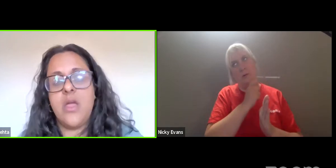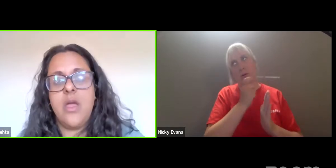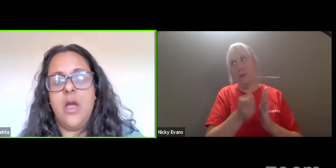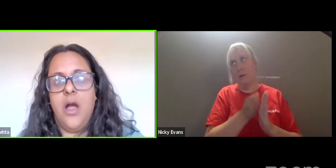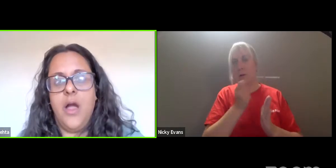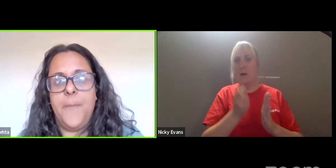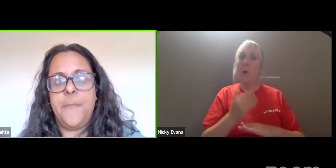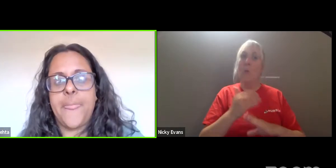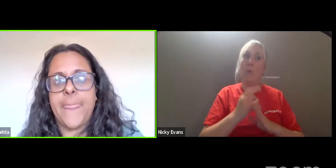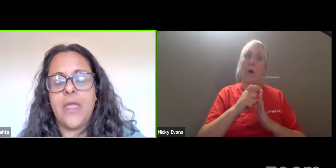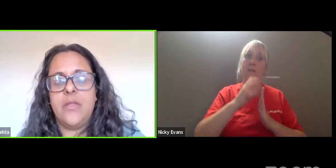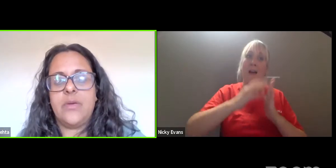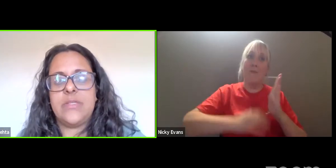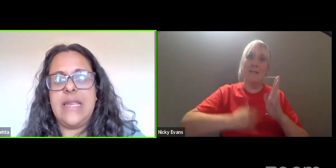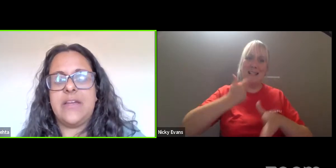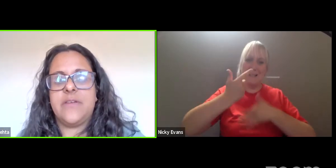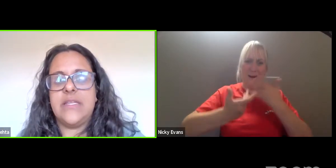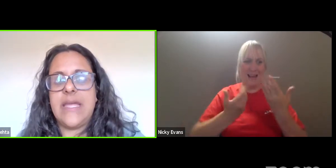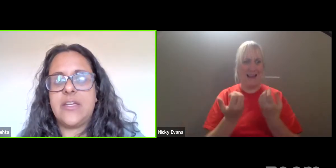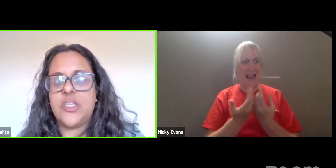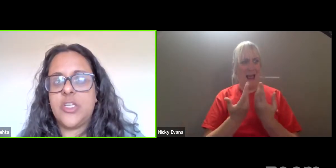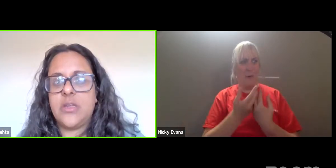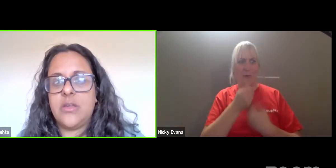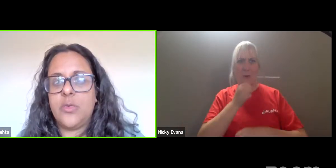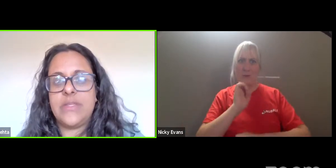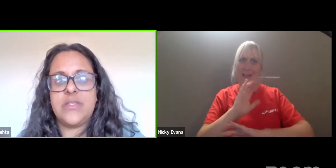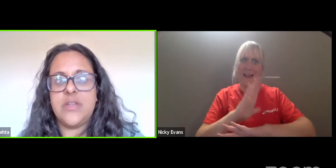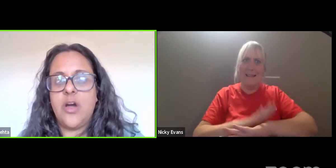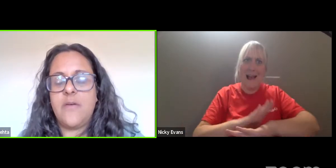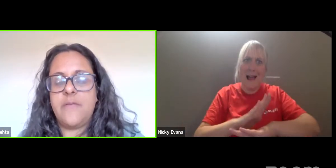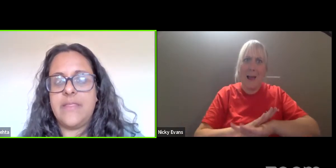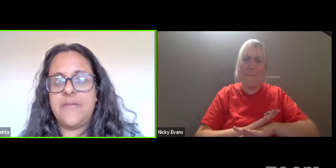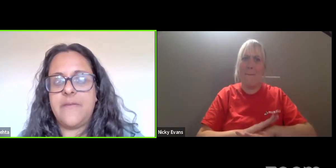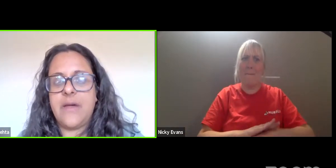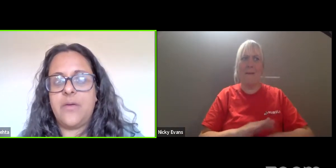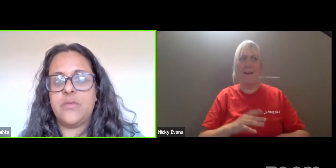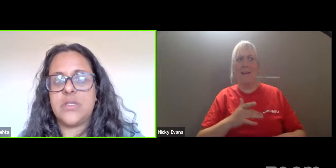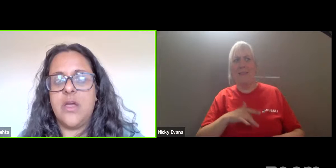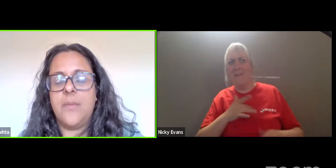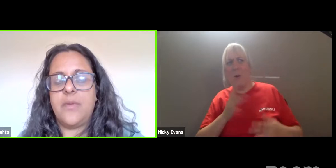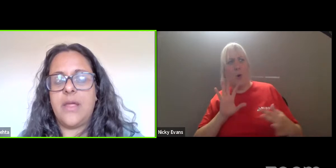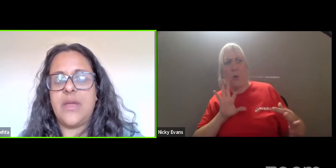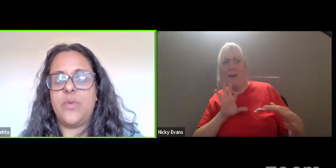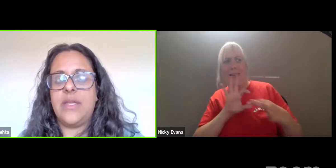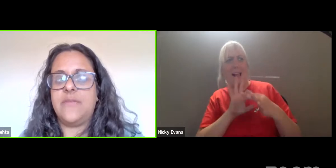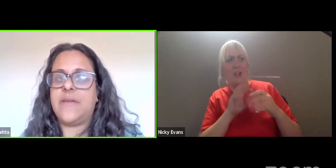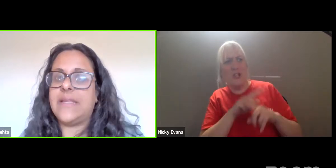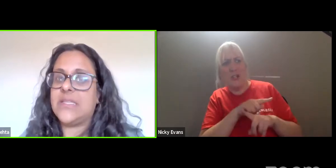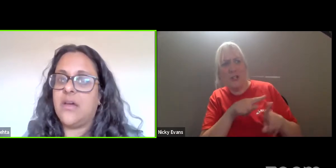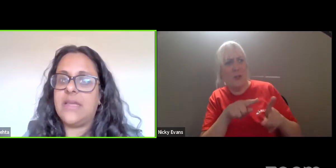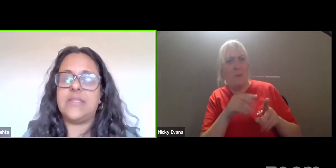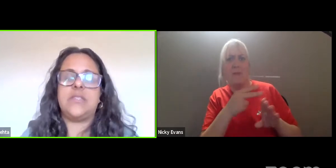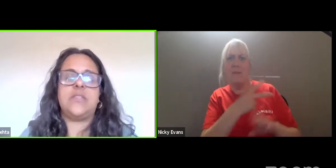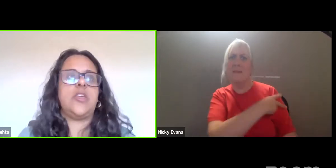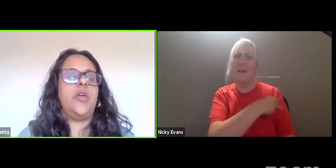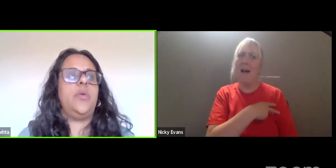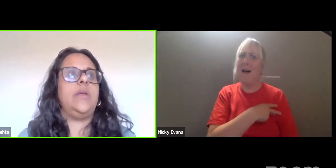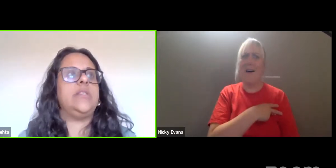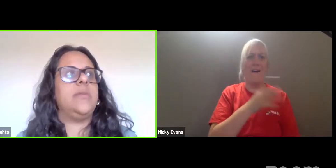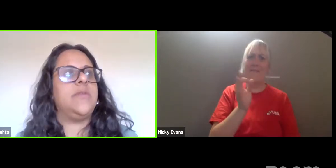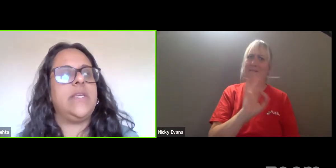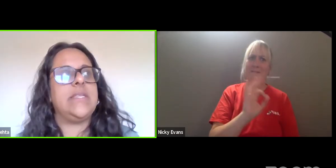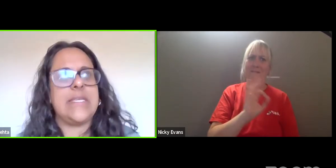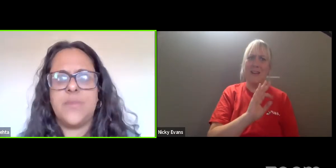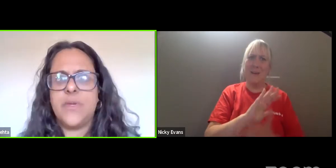time. There was a lack of connection with staff and they felt like they were infantilized. So